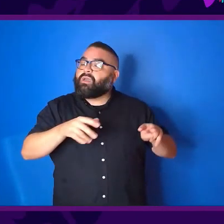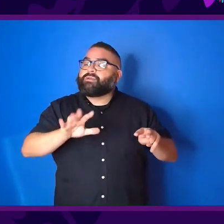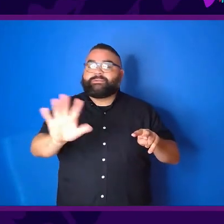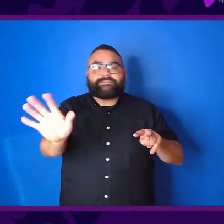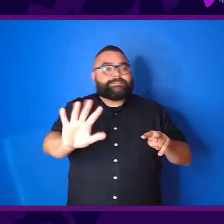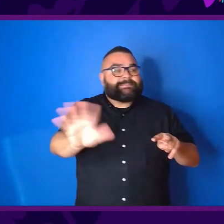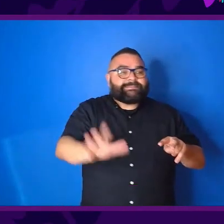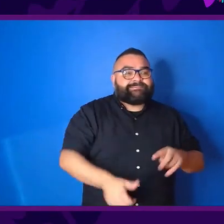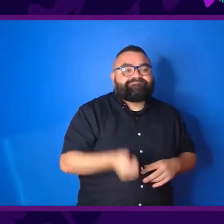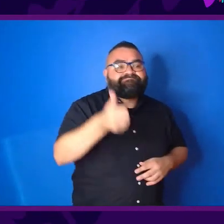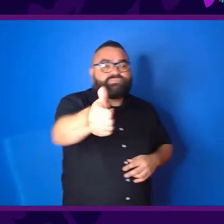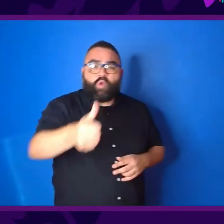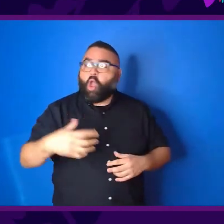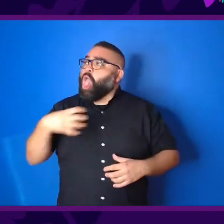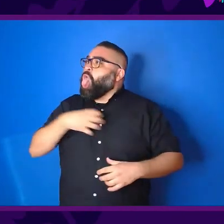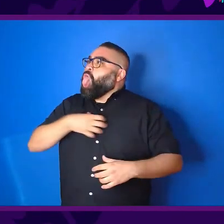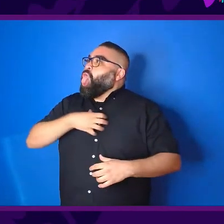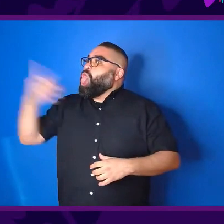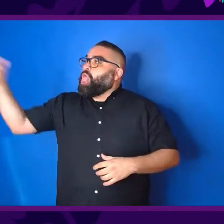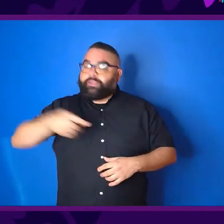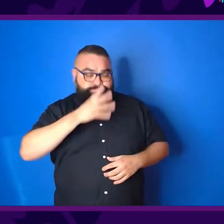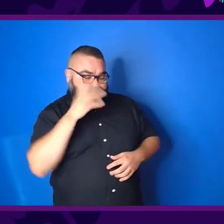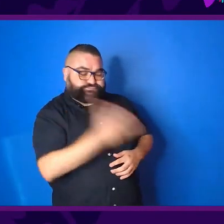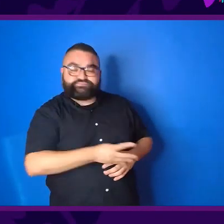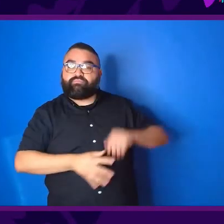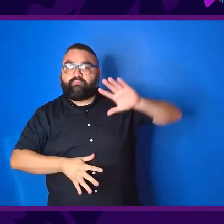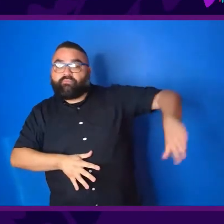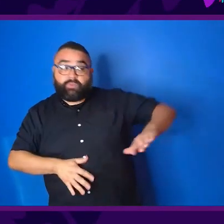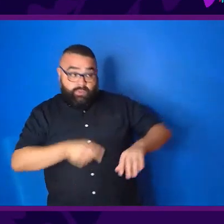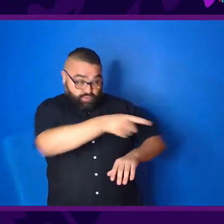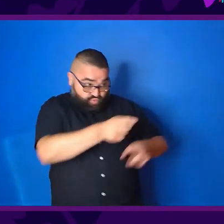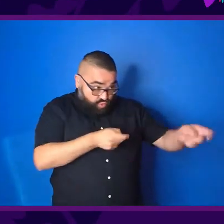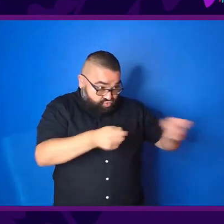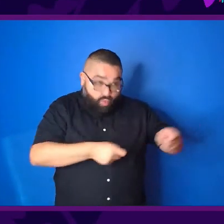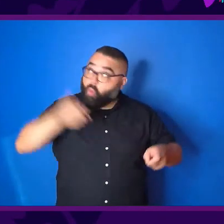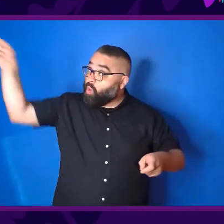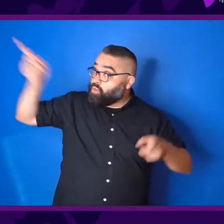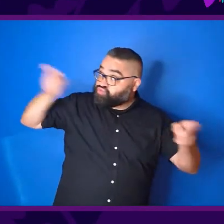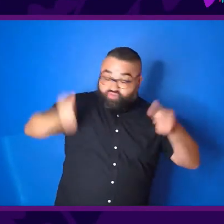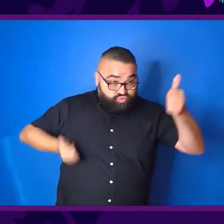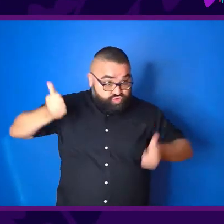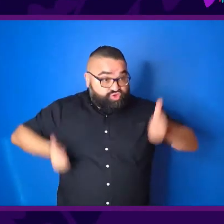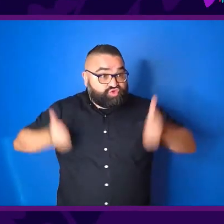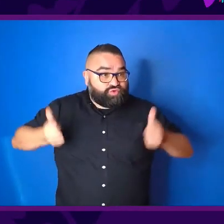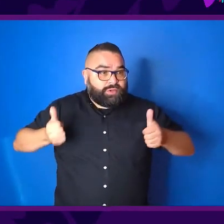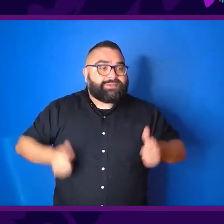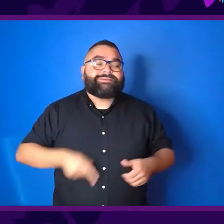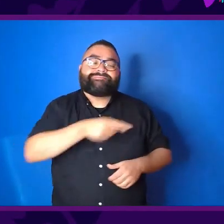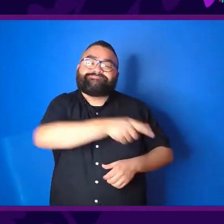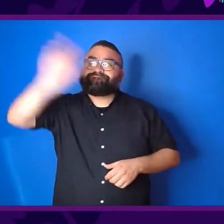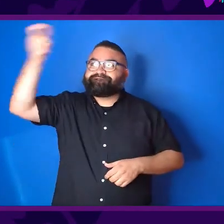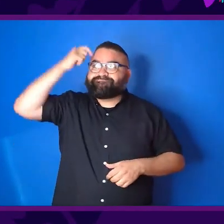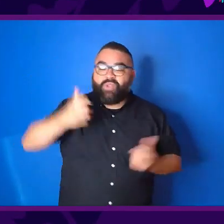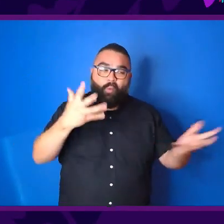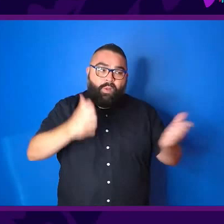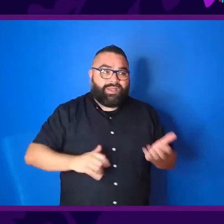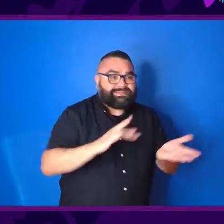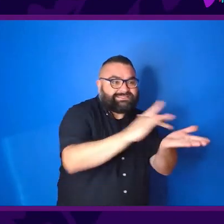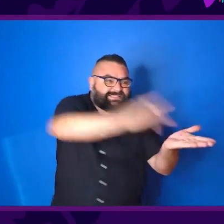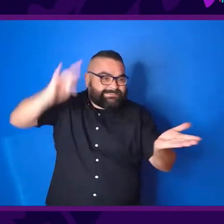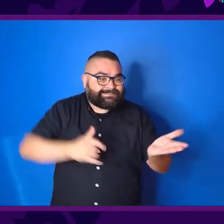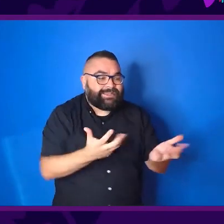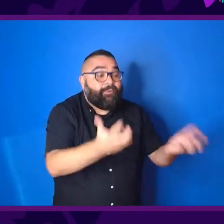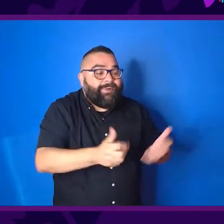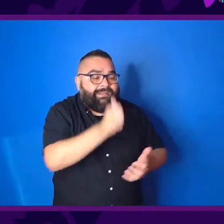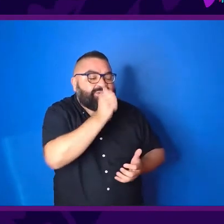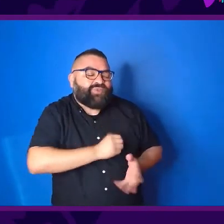all hard. Are you in control or is it just a facade? If Sam wants you, it's you that he'll need. It's you that he'll sacrifice and it's